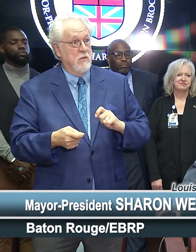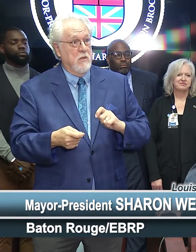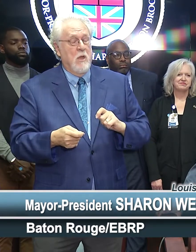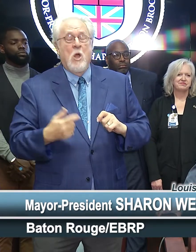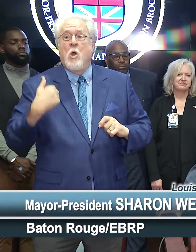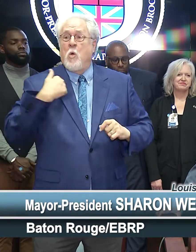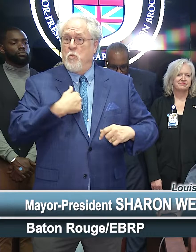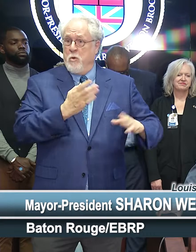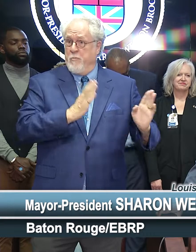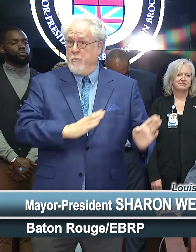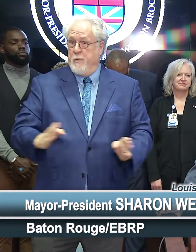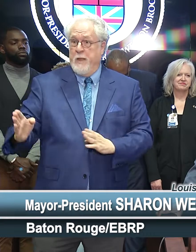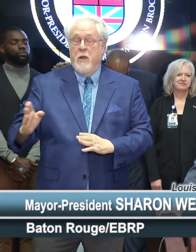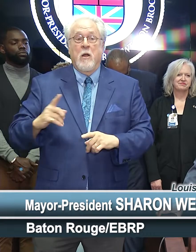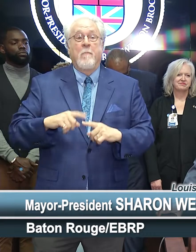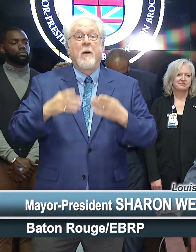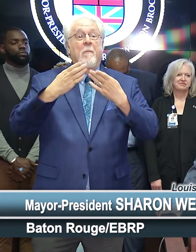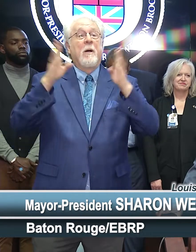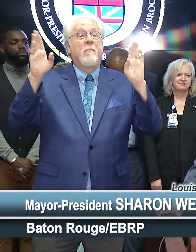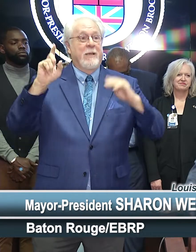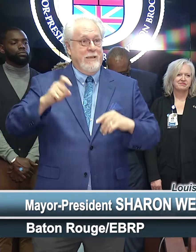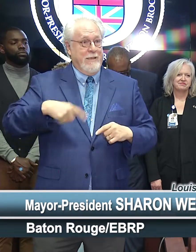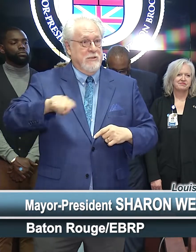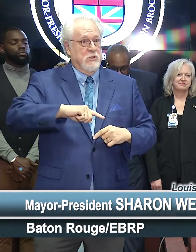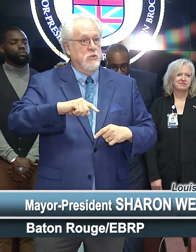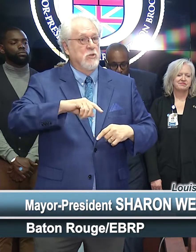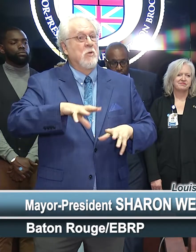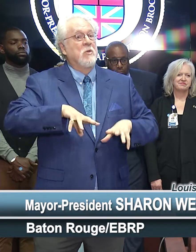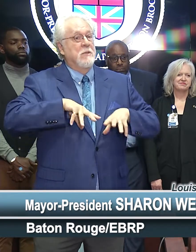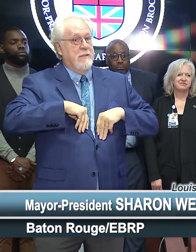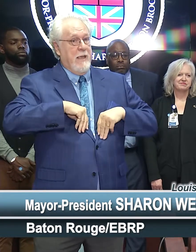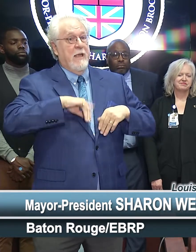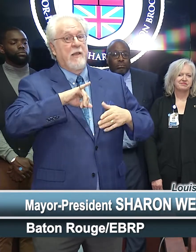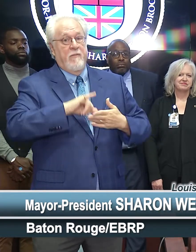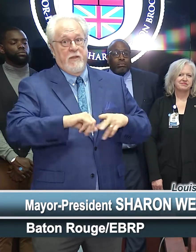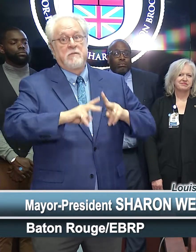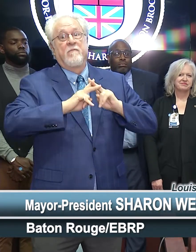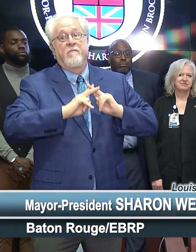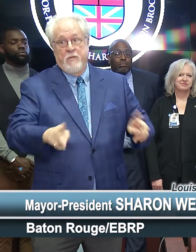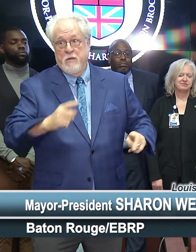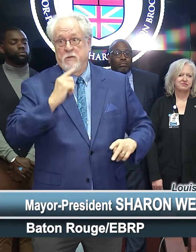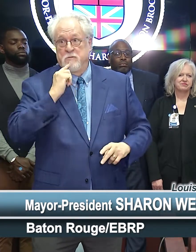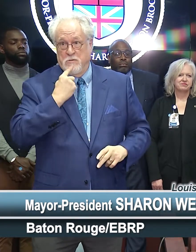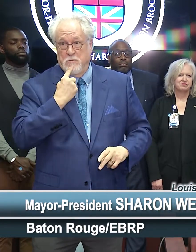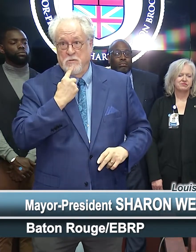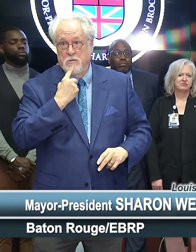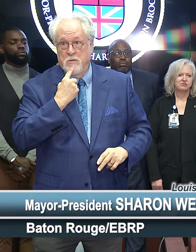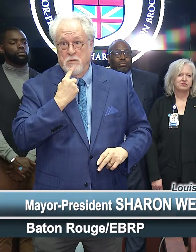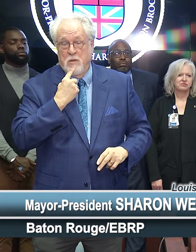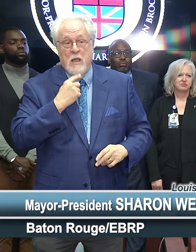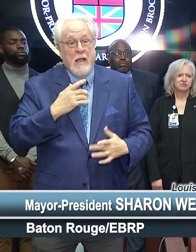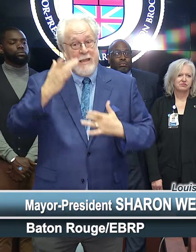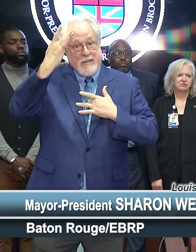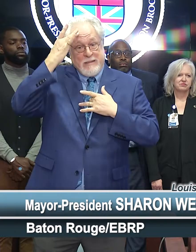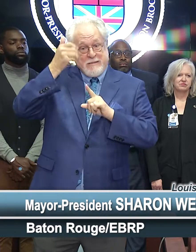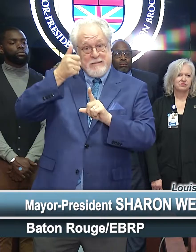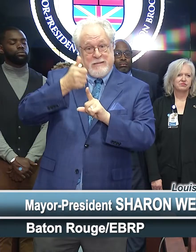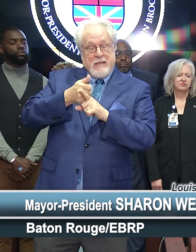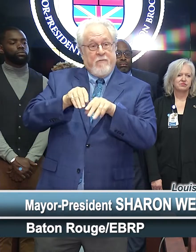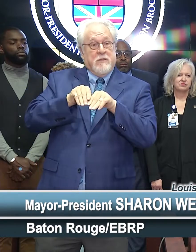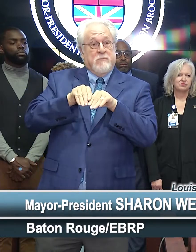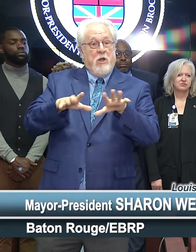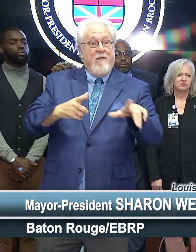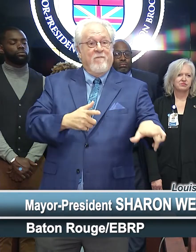We're prepared, but the public needs to take this pandemic very seriously. The disease is